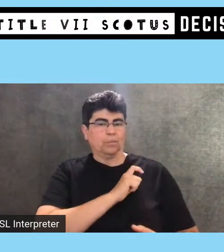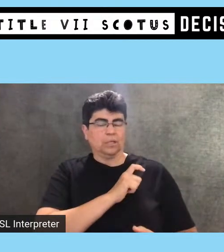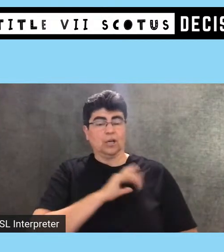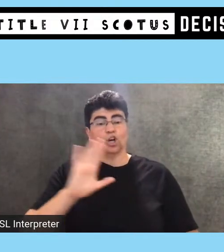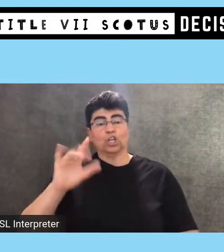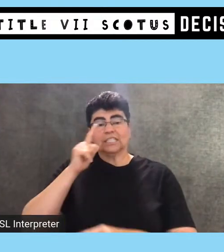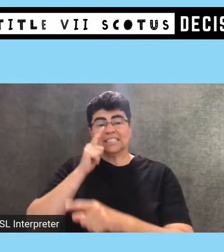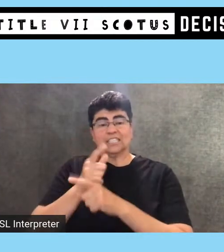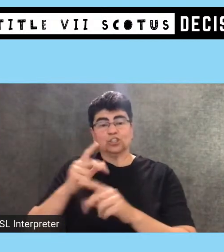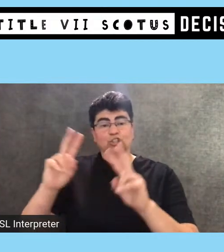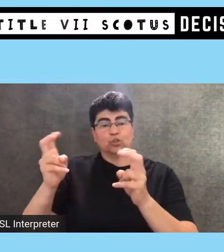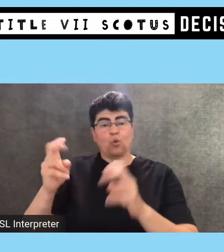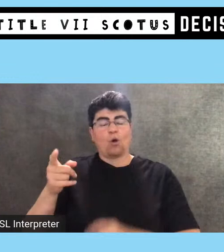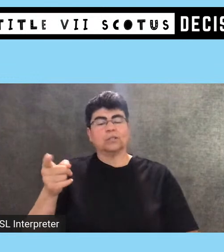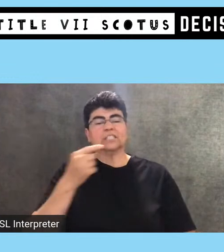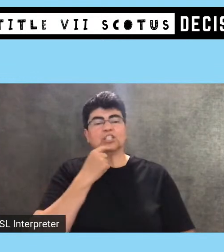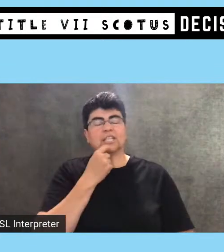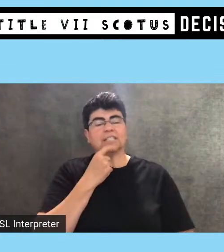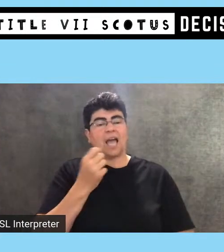quote,